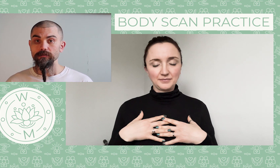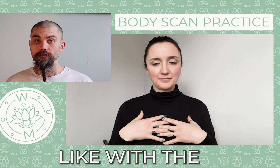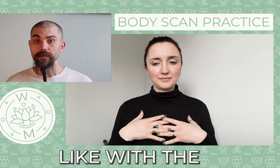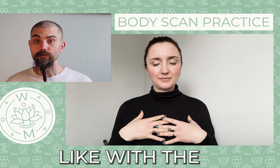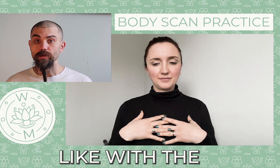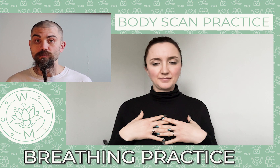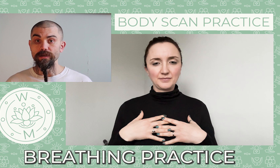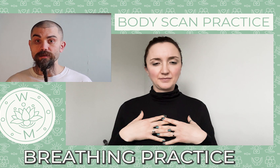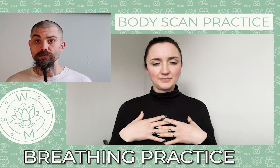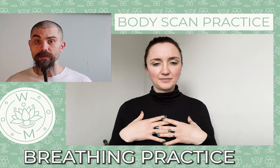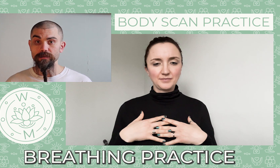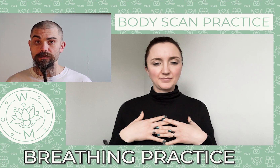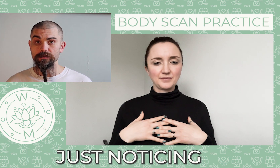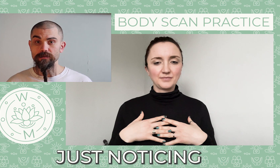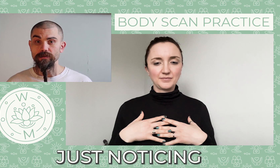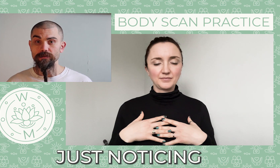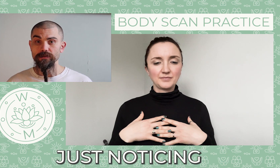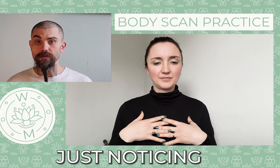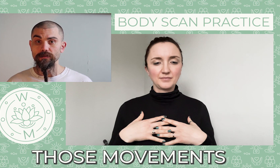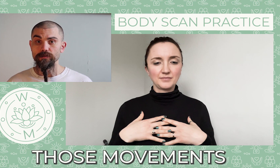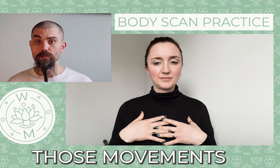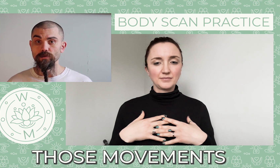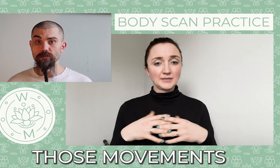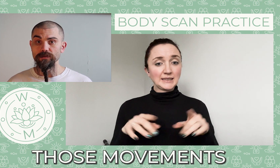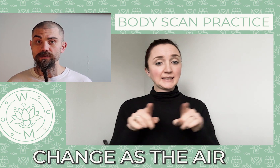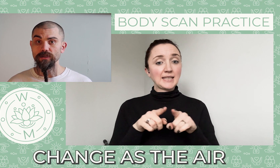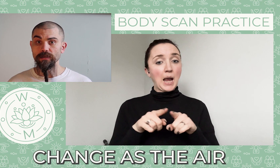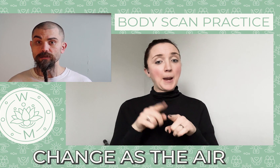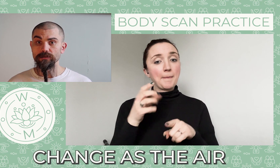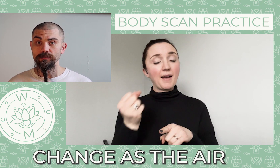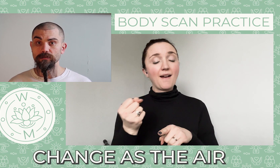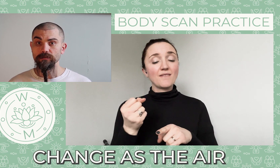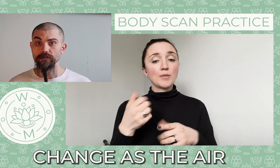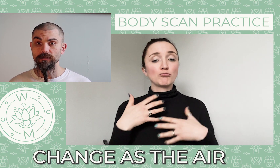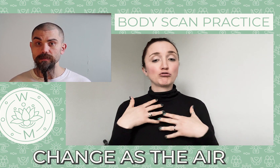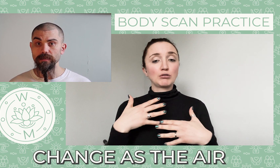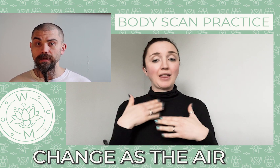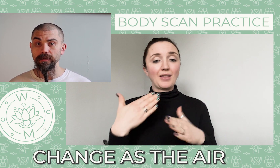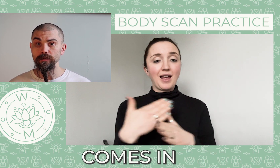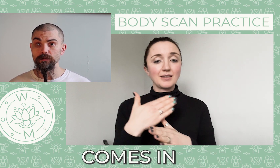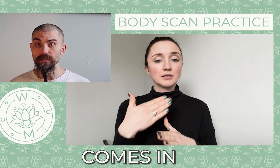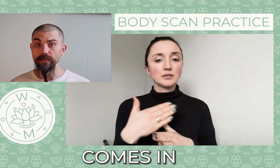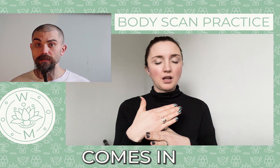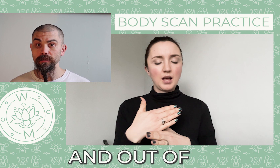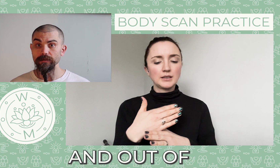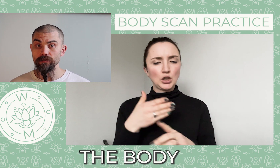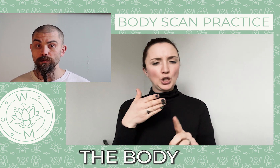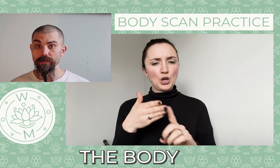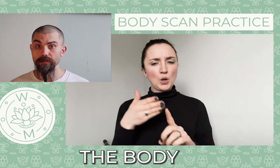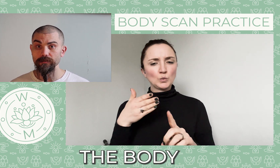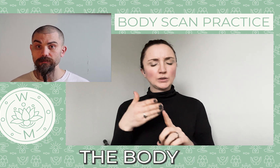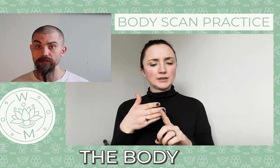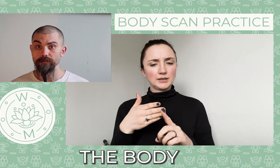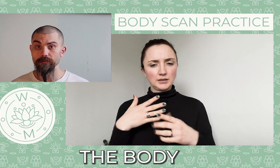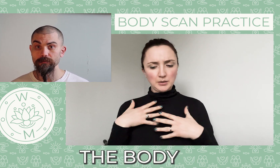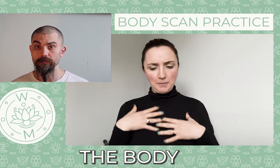Like with the breathing practice, just noticing those movements change as the air comes in and out of the body.